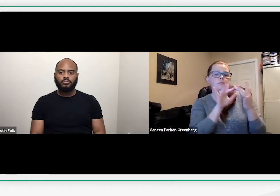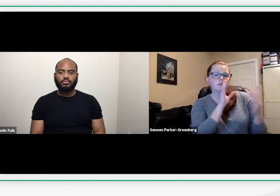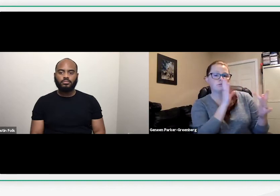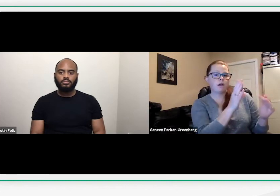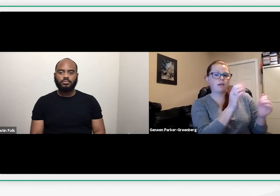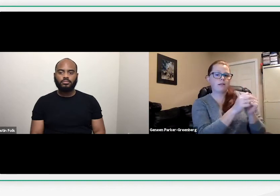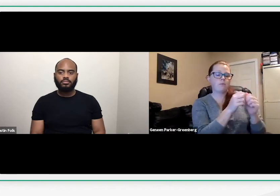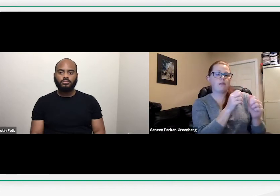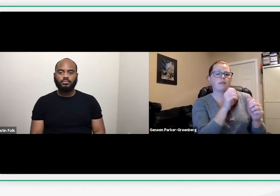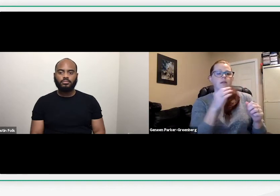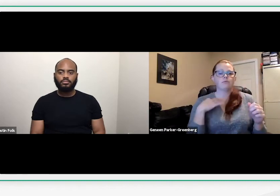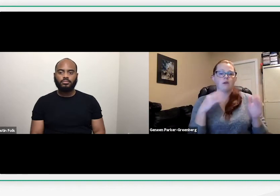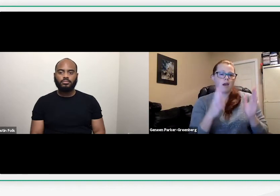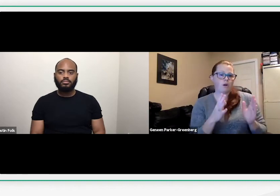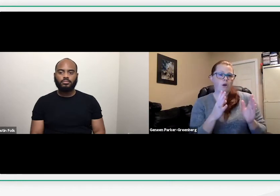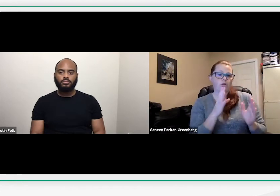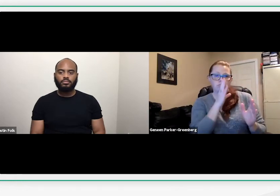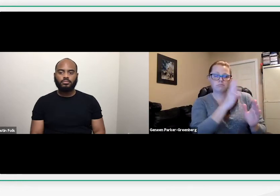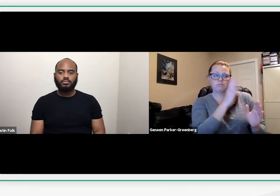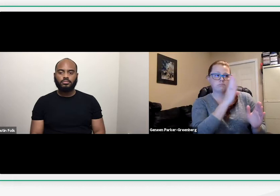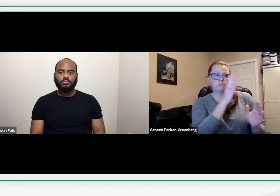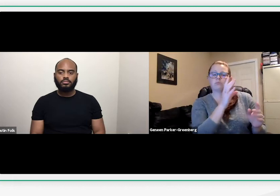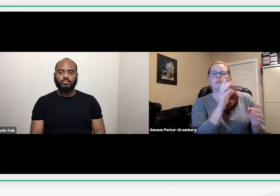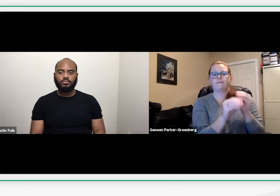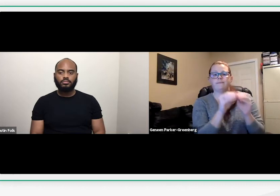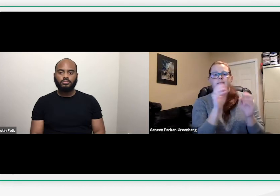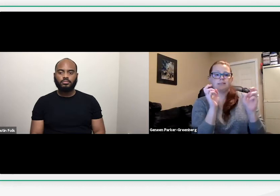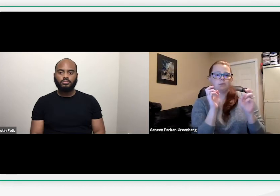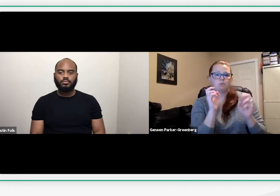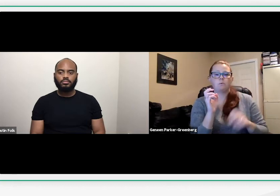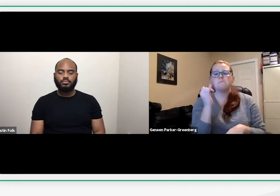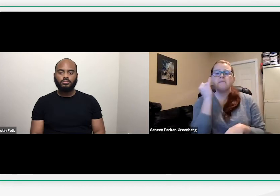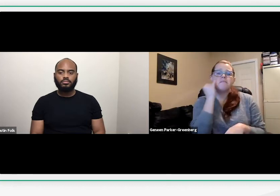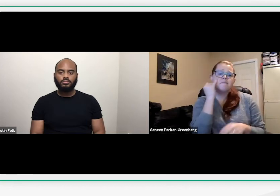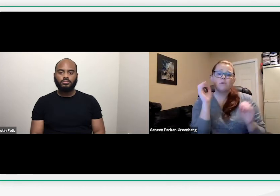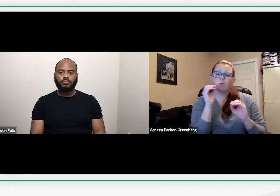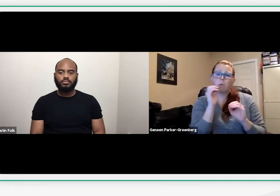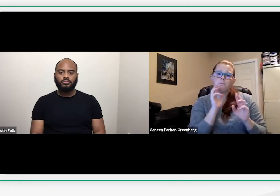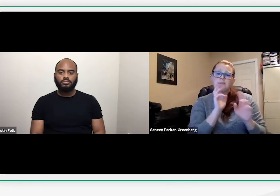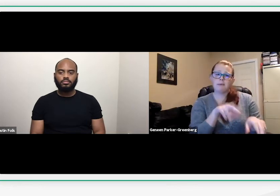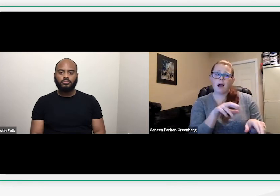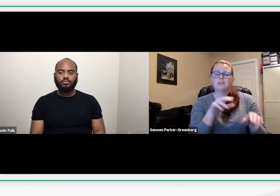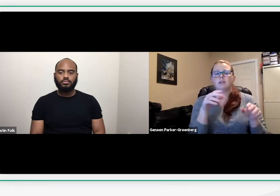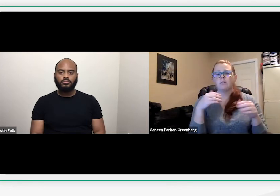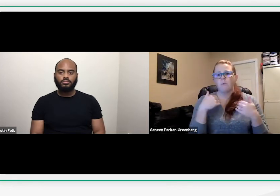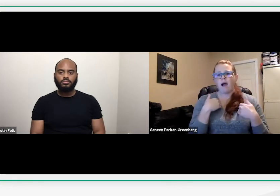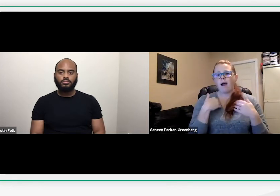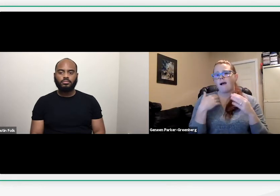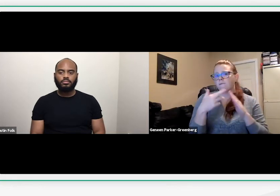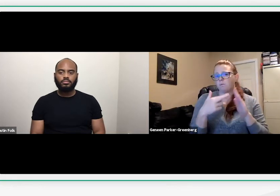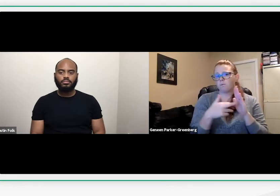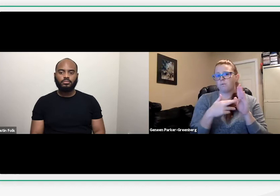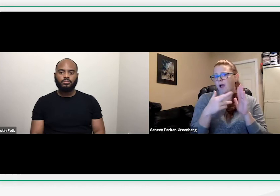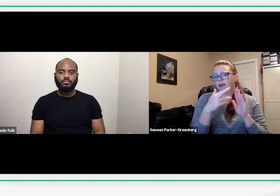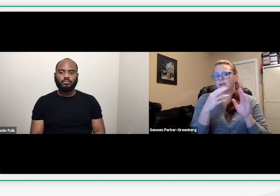Credit Reporting Act, you have a right to deal directly with the creditor to fix any issues.